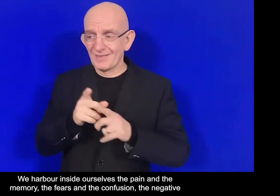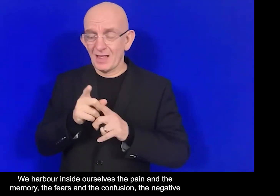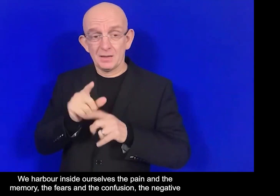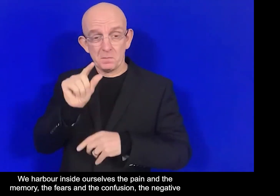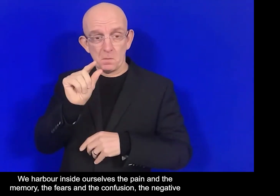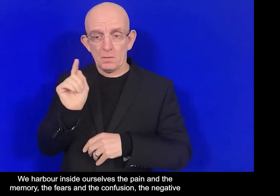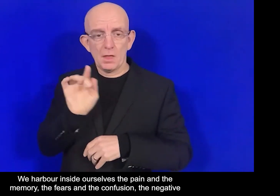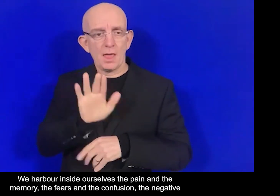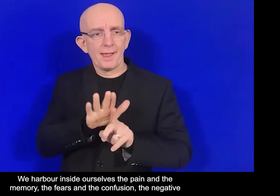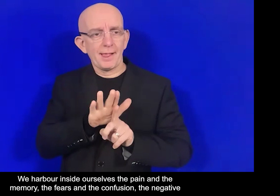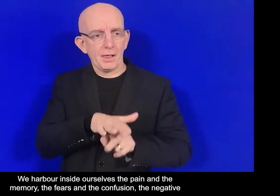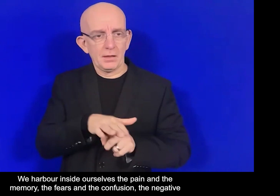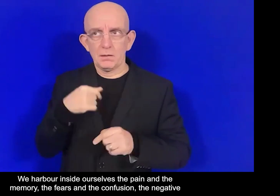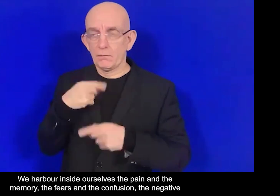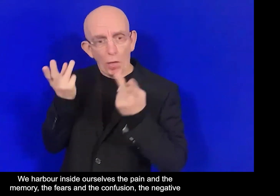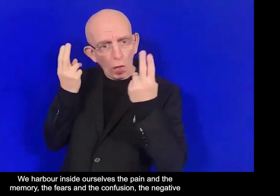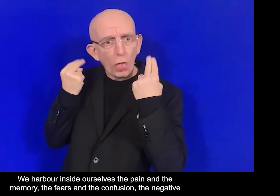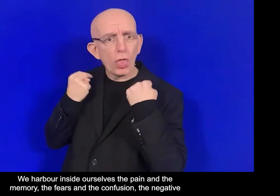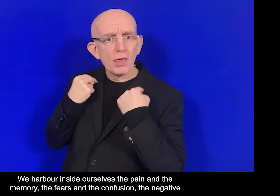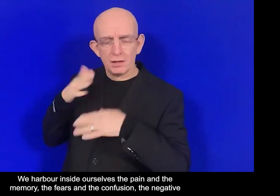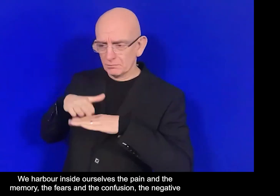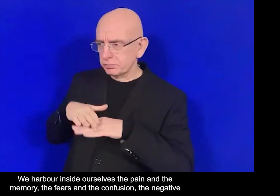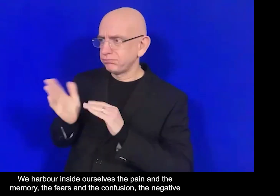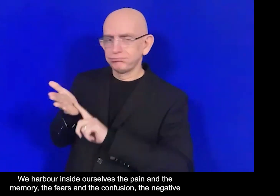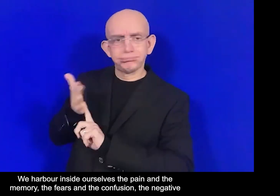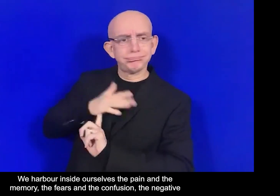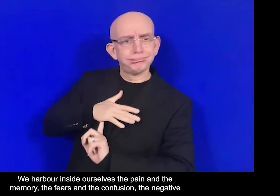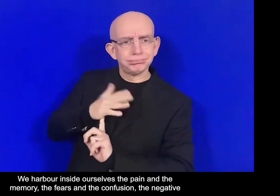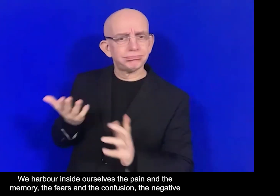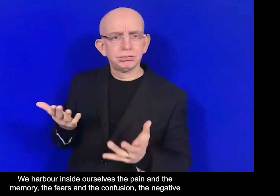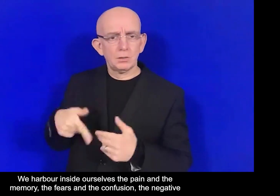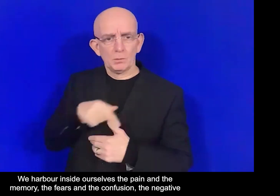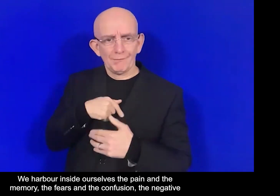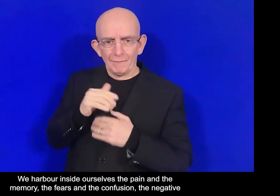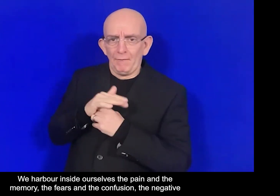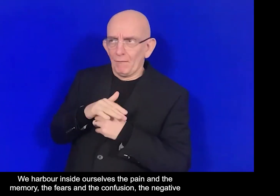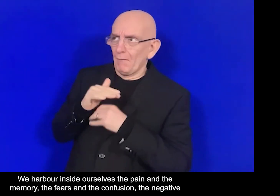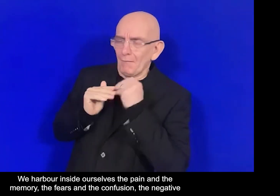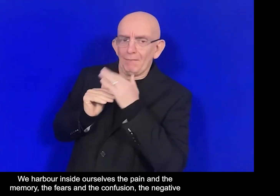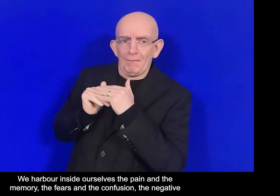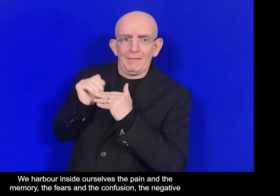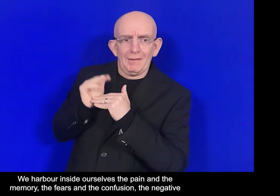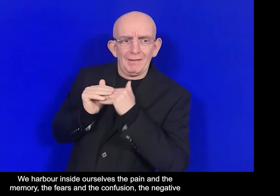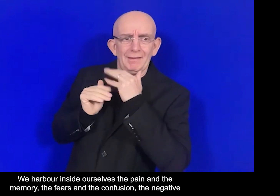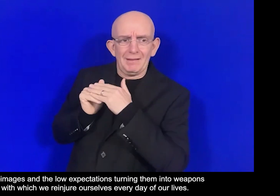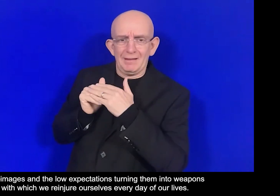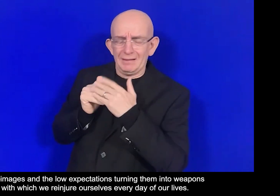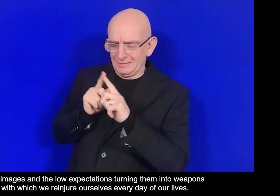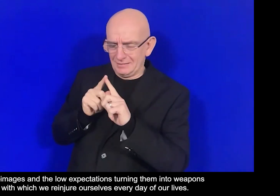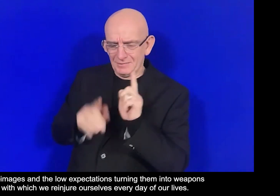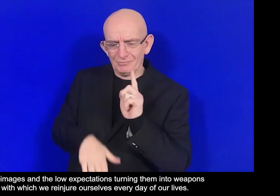pain and the memory, the fears and the confusions, the